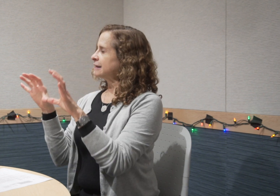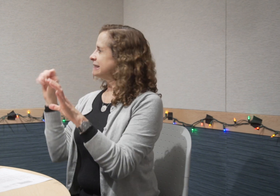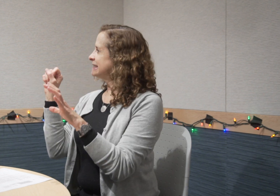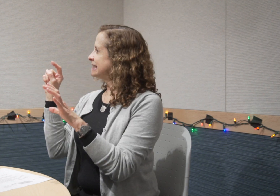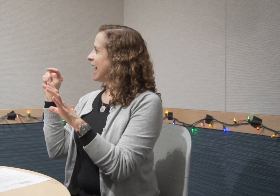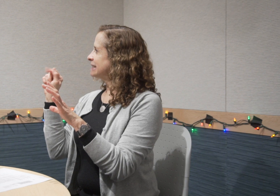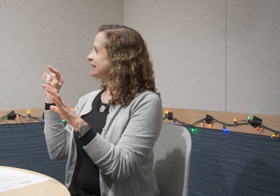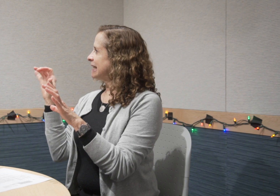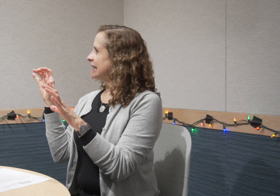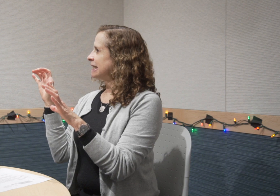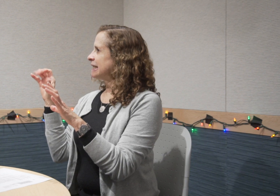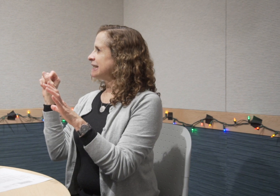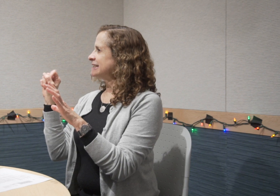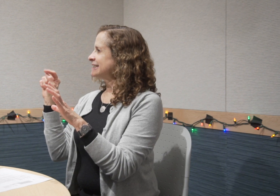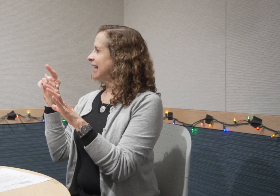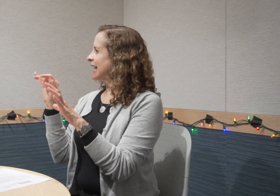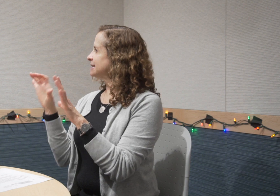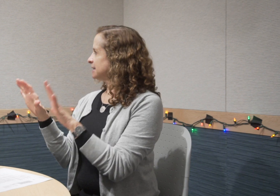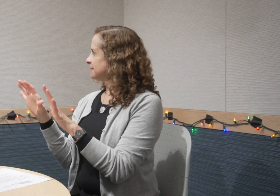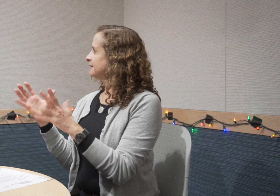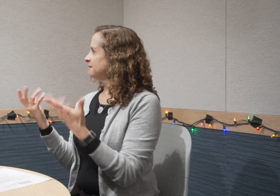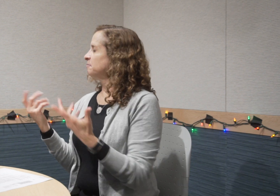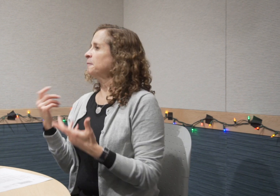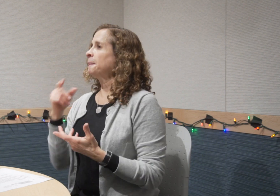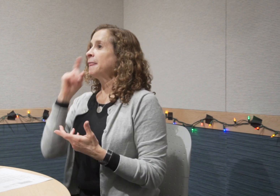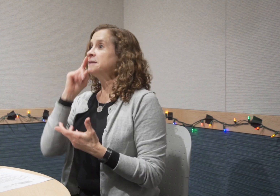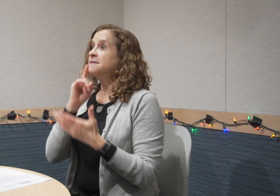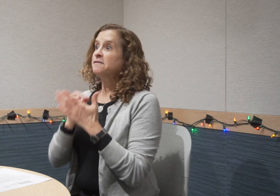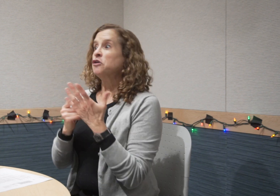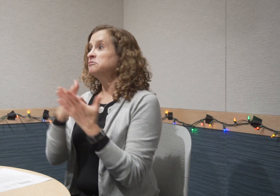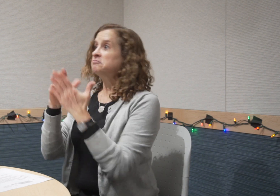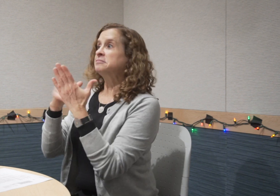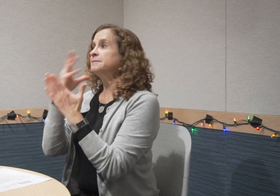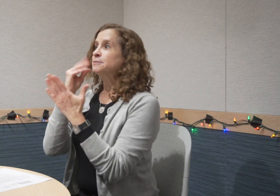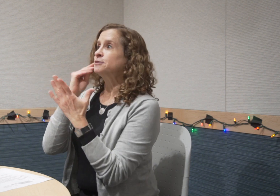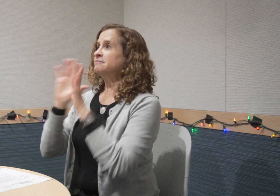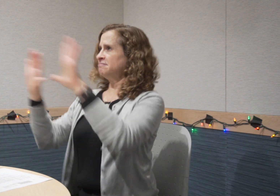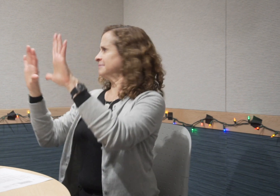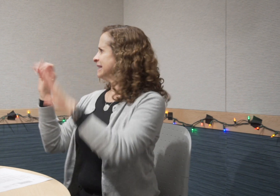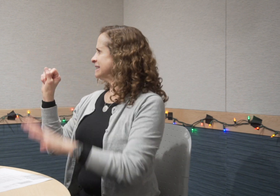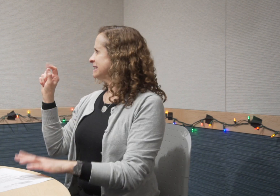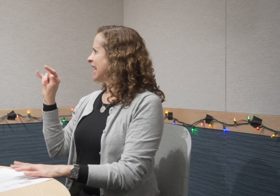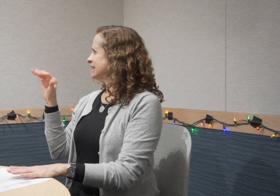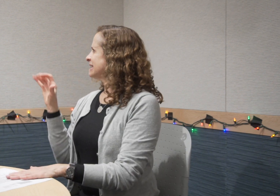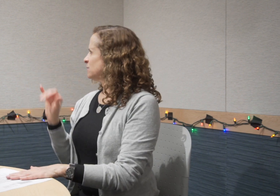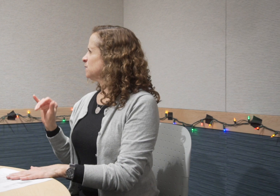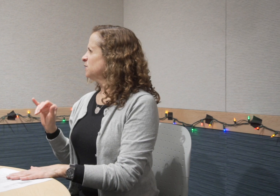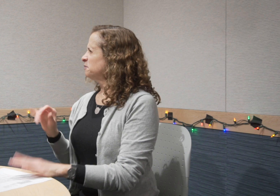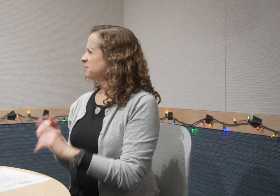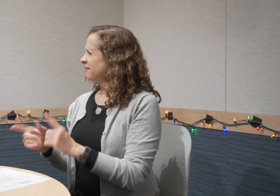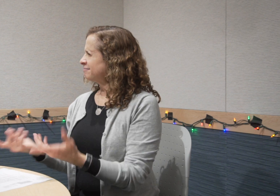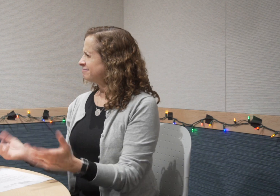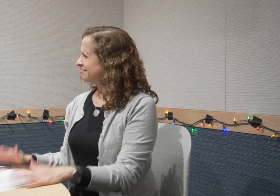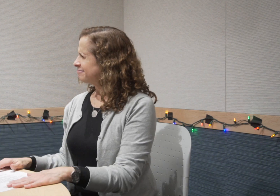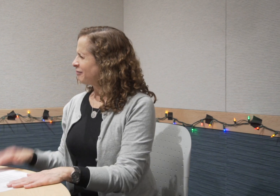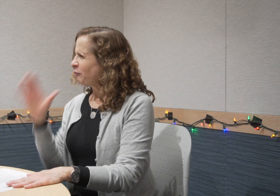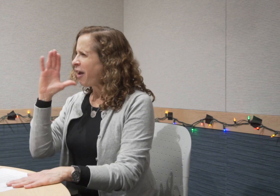art often is static. So deaf artists, if they're painting, it's static too.